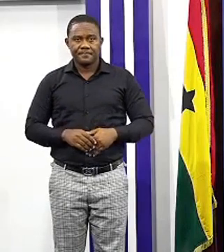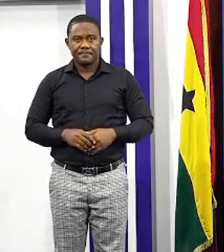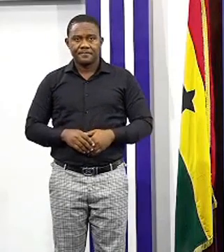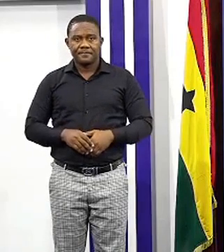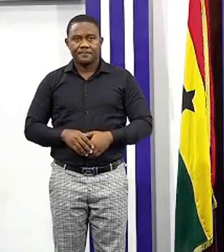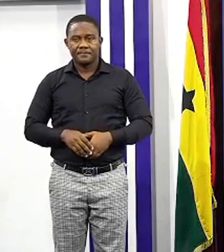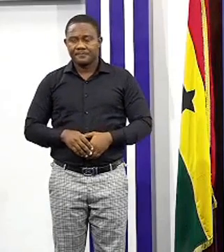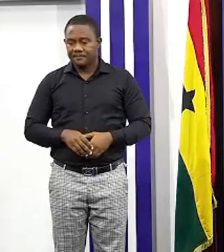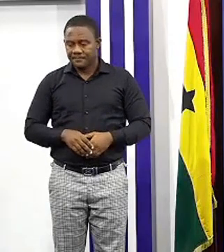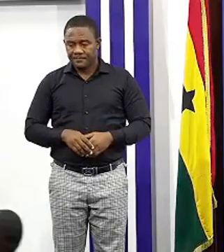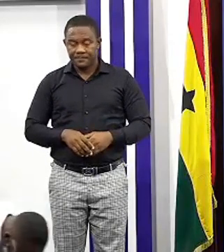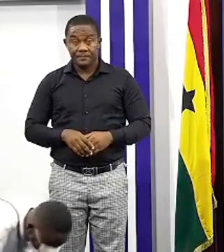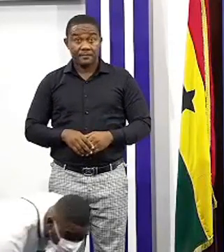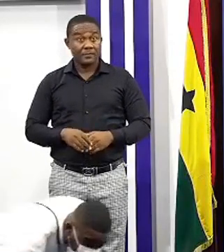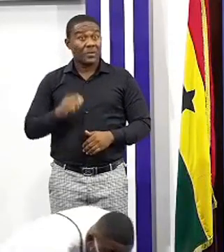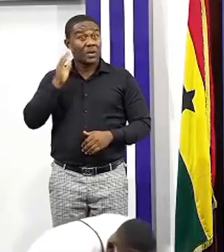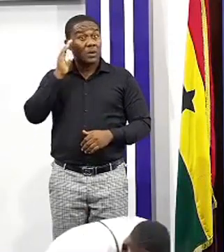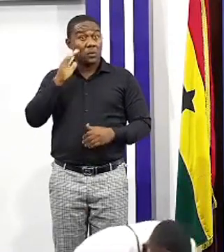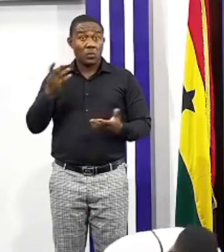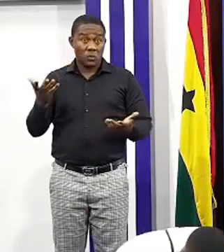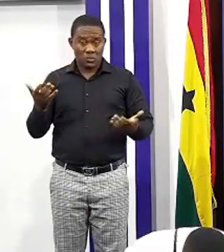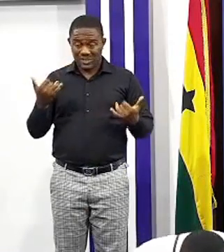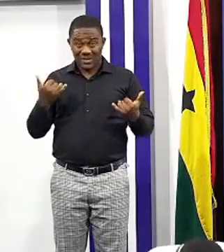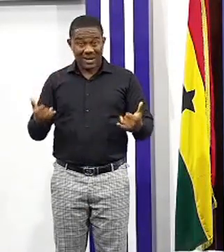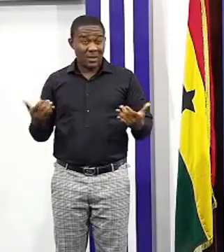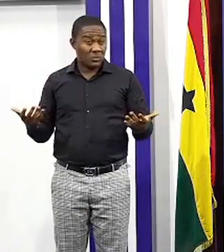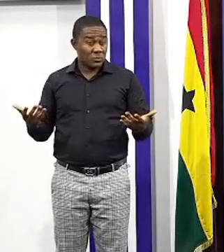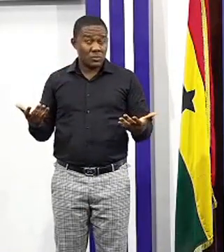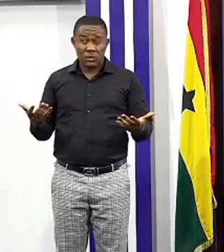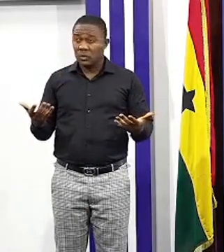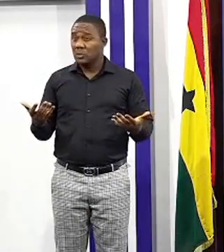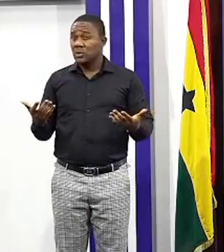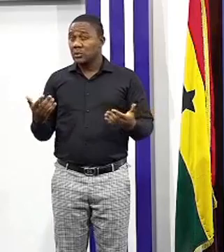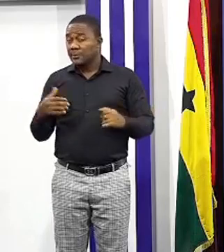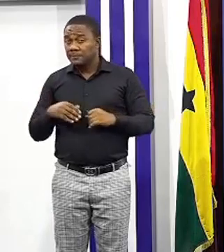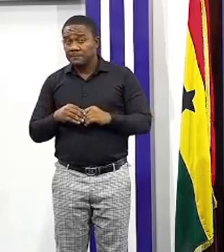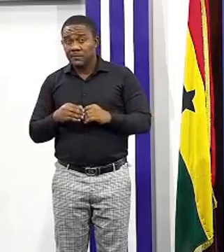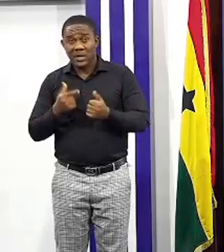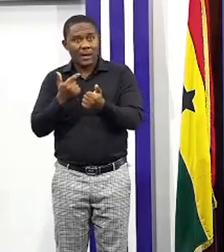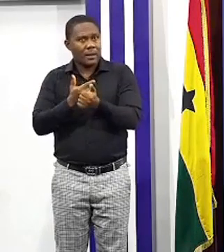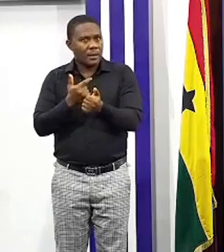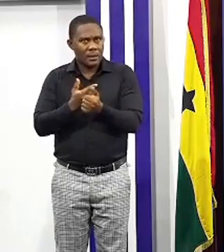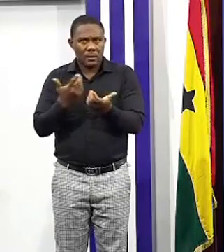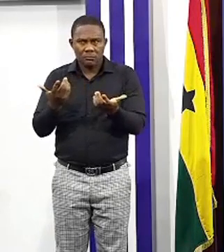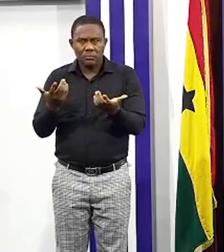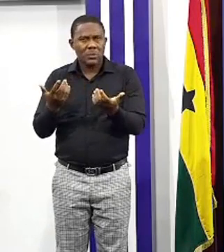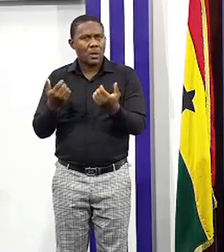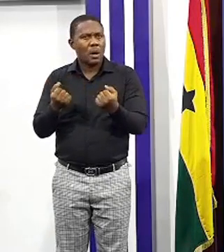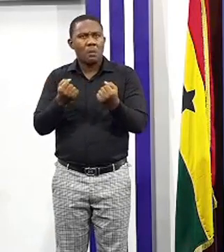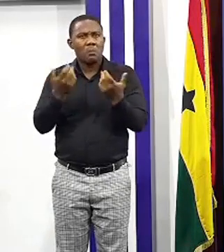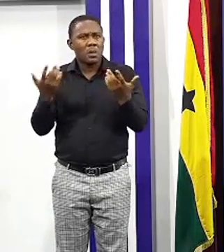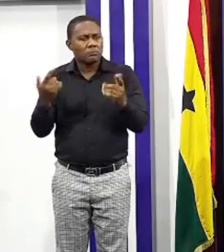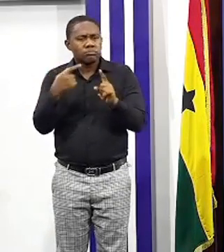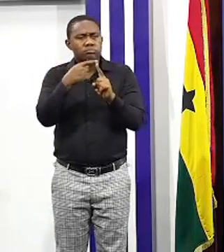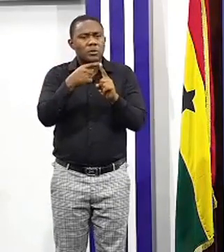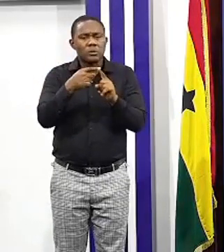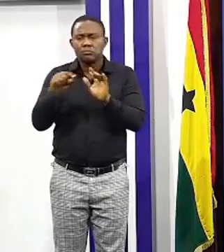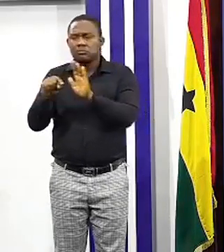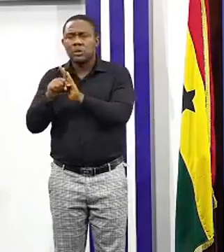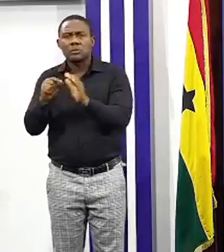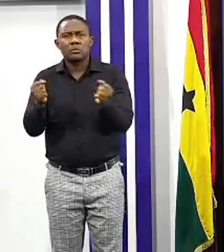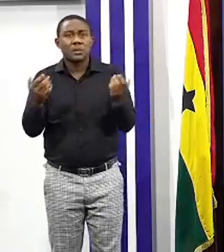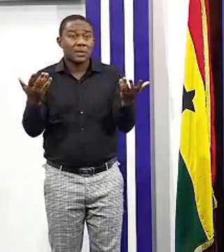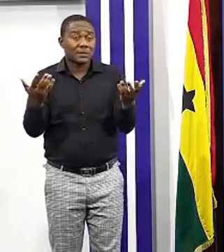We will just give you a brief where we are as of this morning. As you know, we have the cases categorized